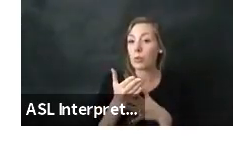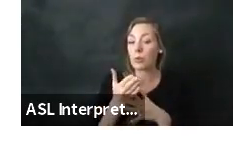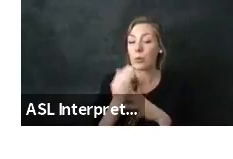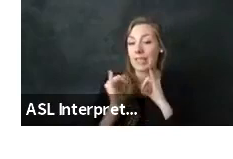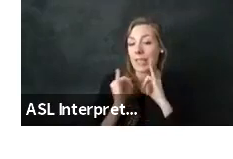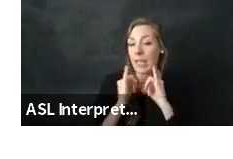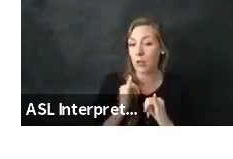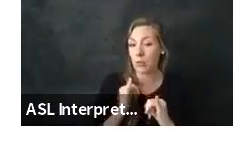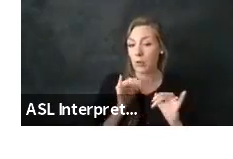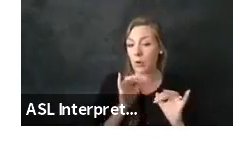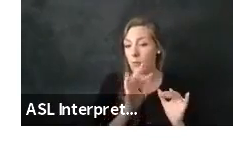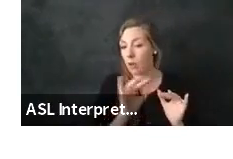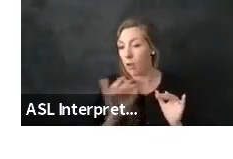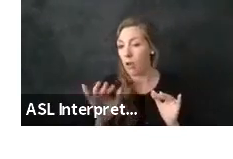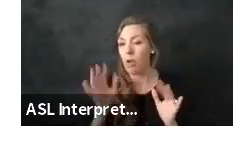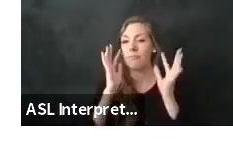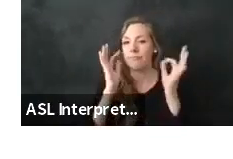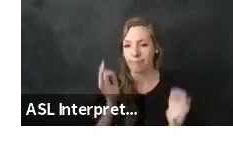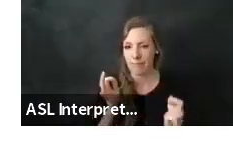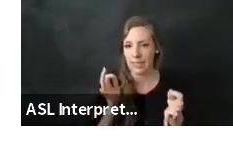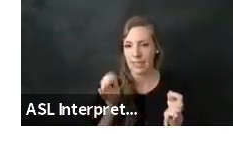to determine that